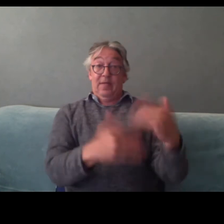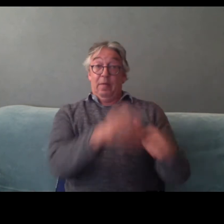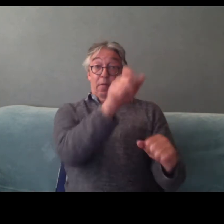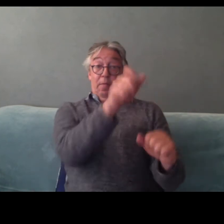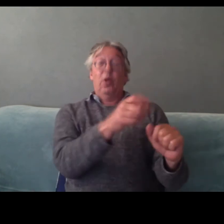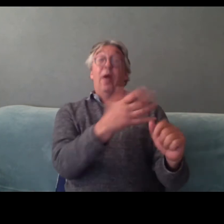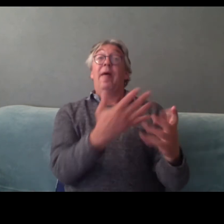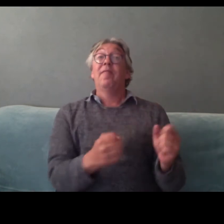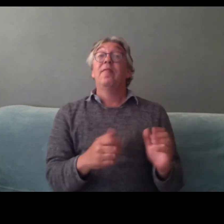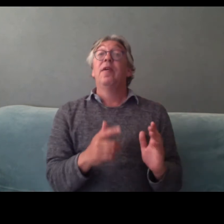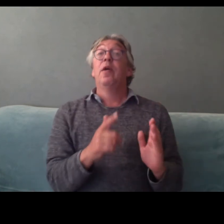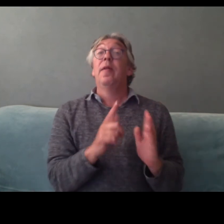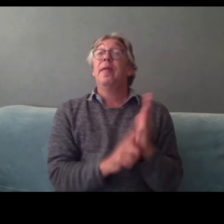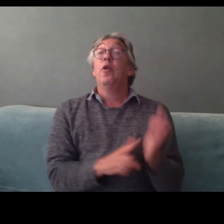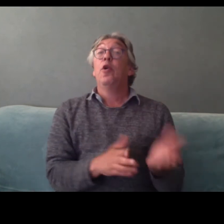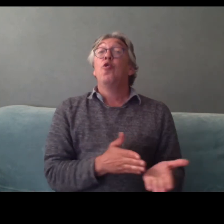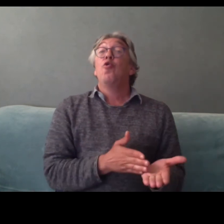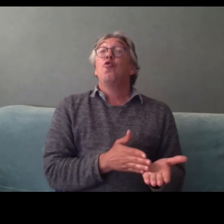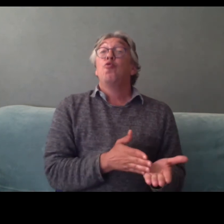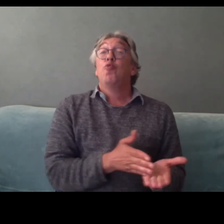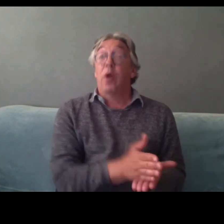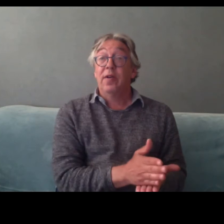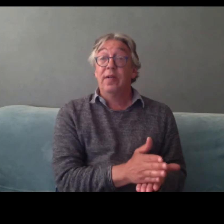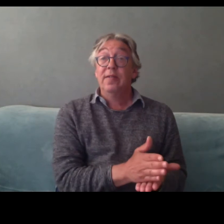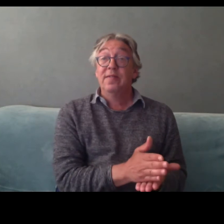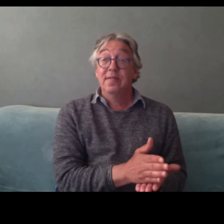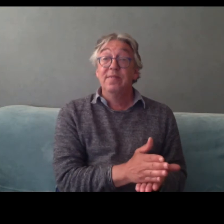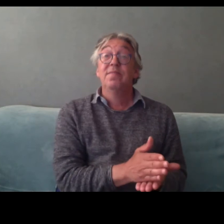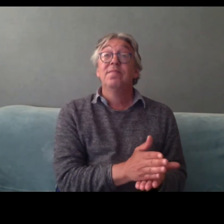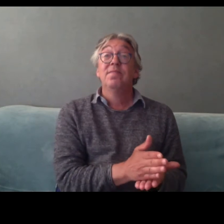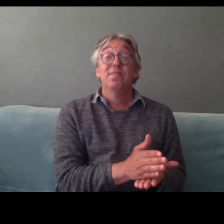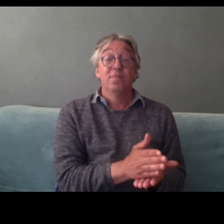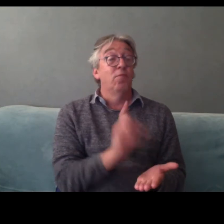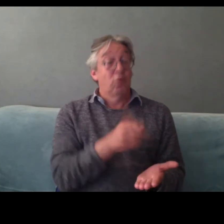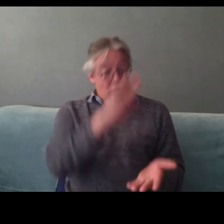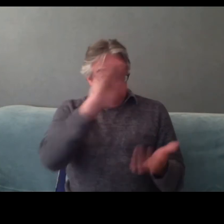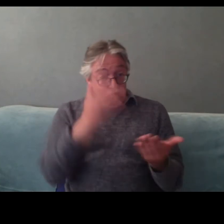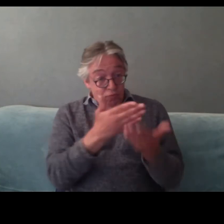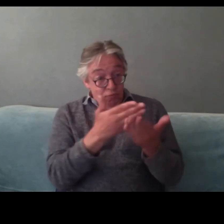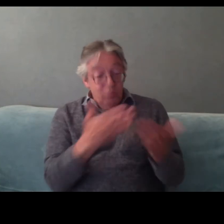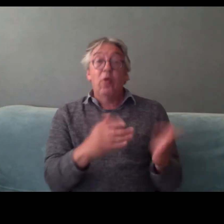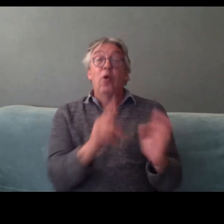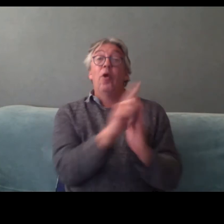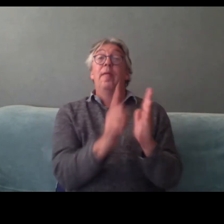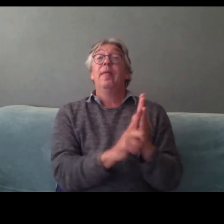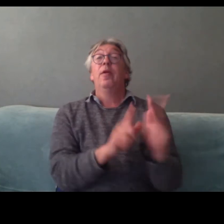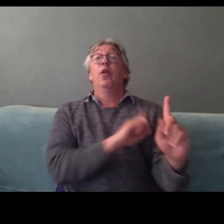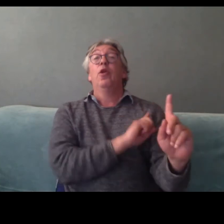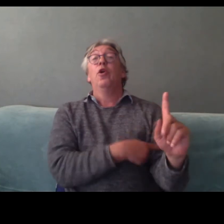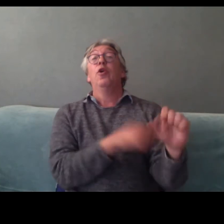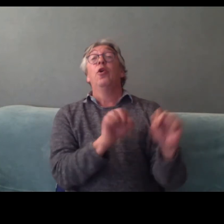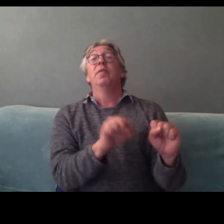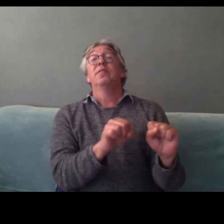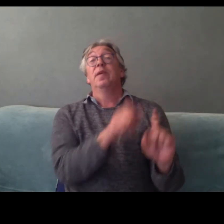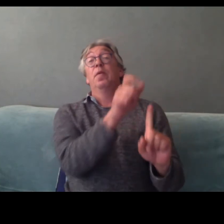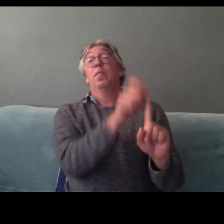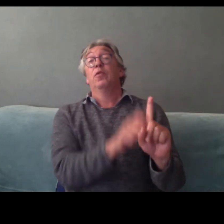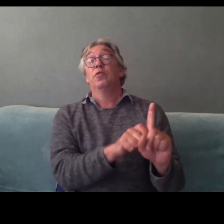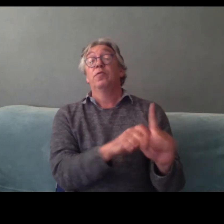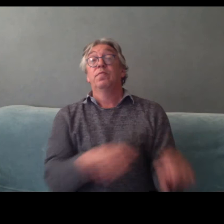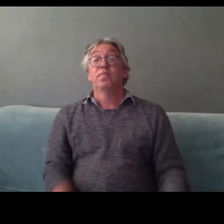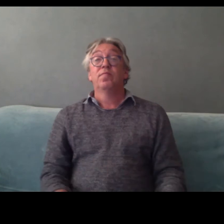assessment process, to voice and be part of decision making. The process of the assessment or